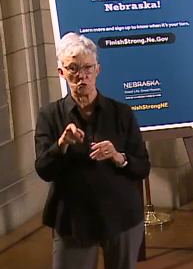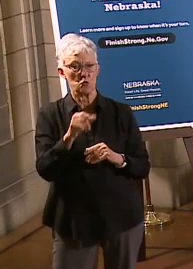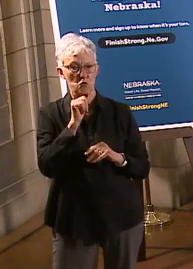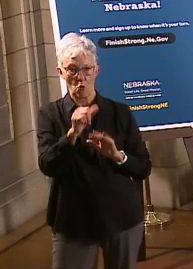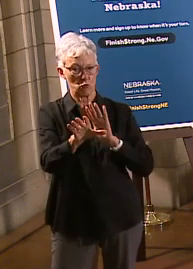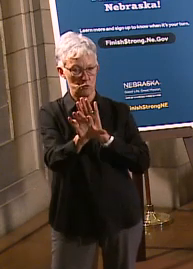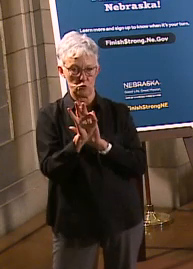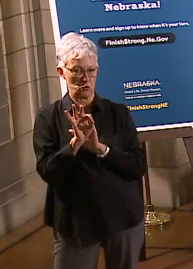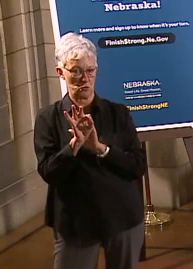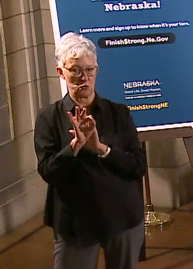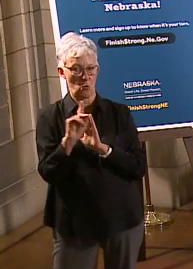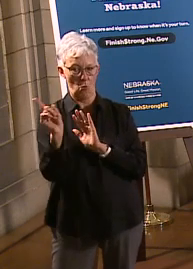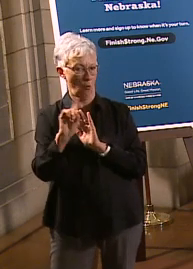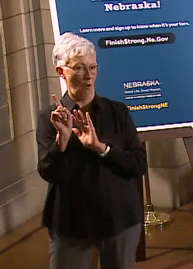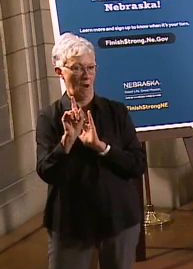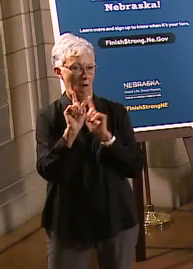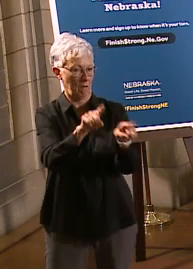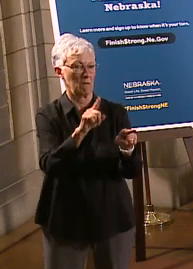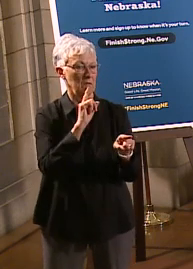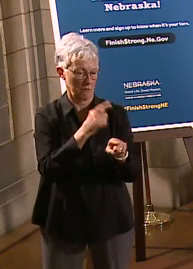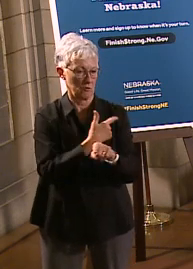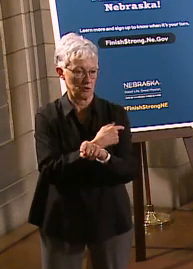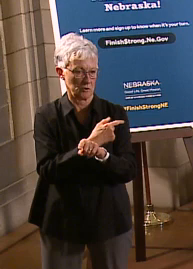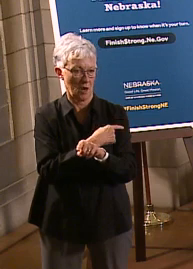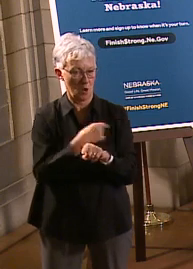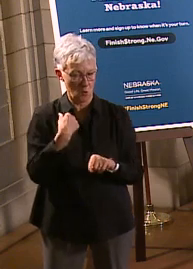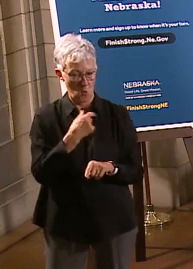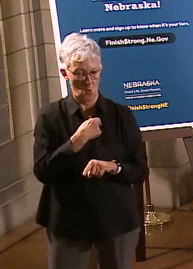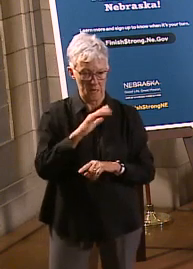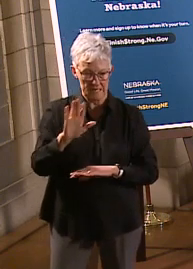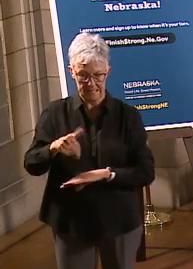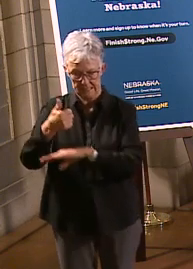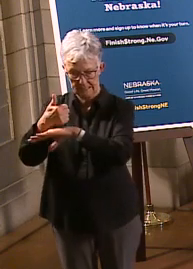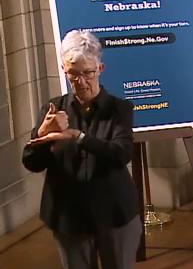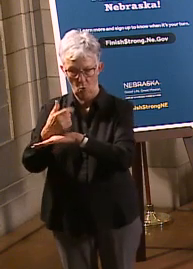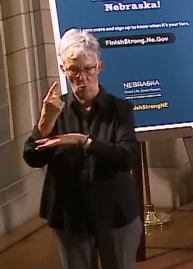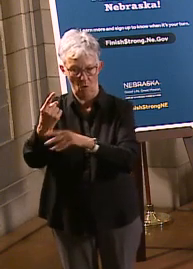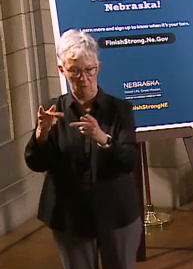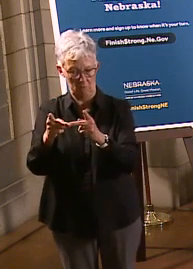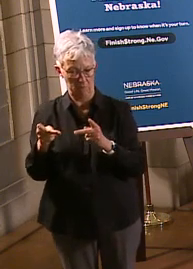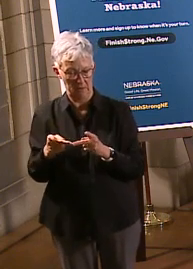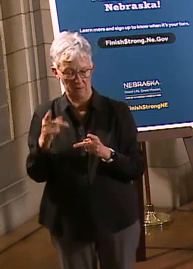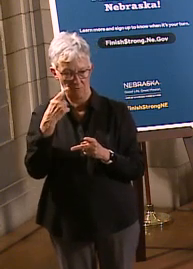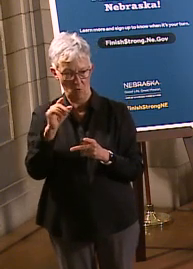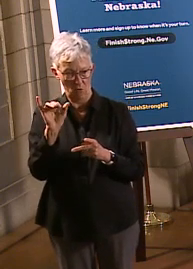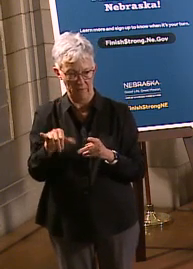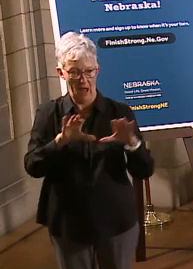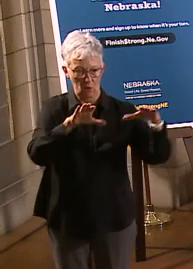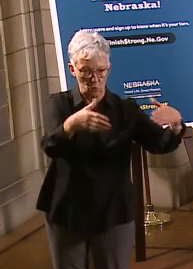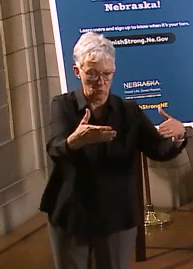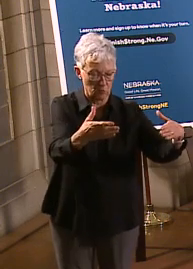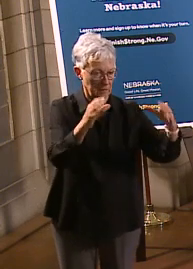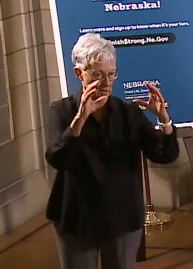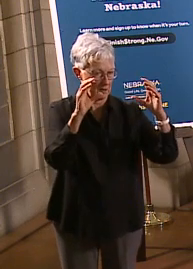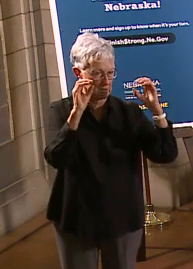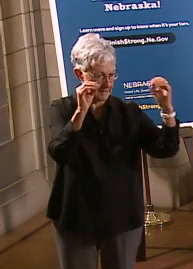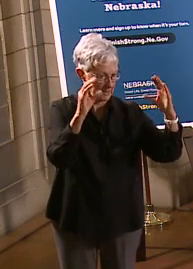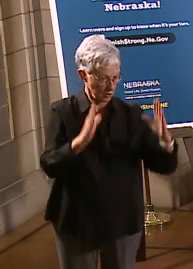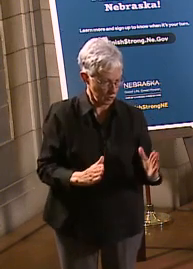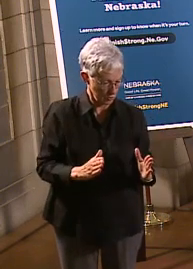set this clinic up specifically for you. So you will go in. If you haven't already registered, it will take